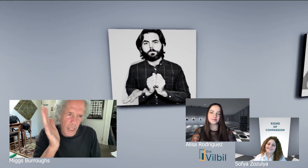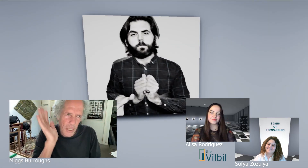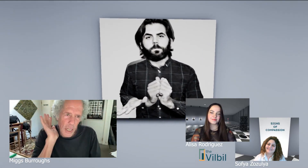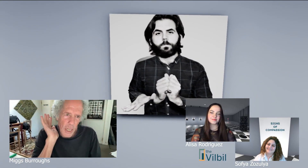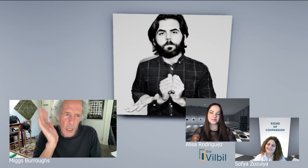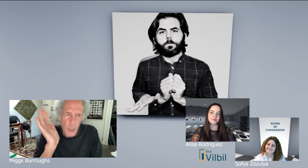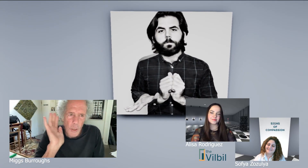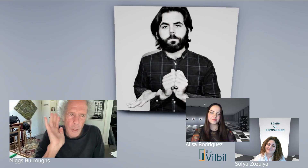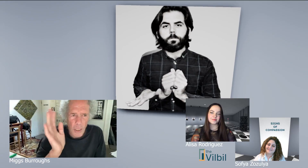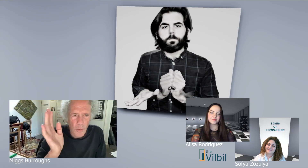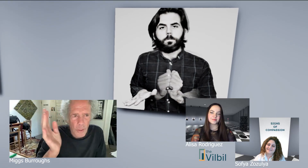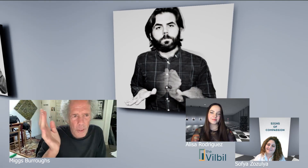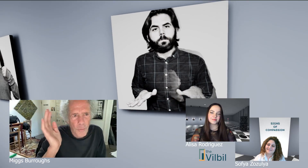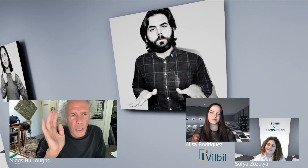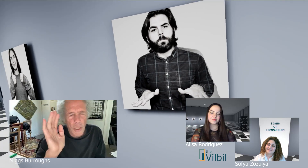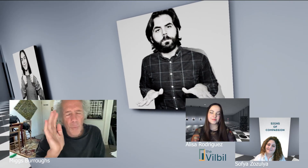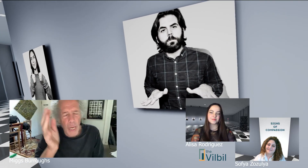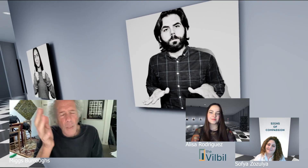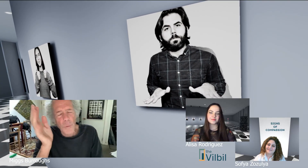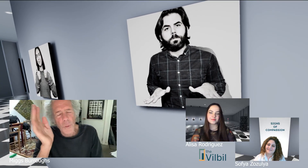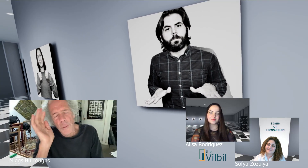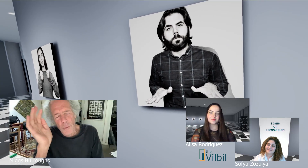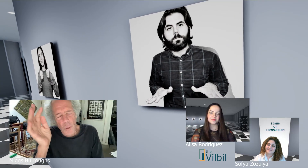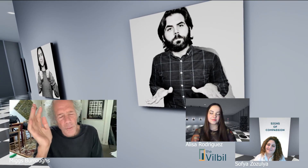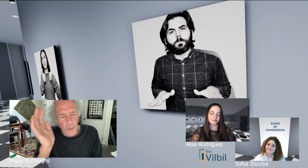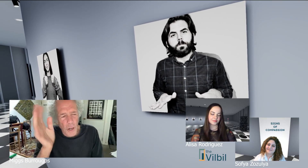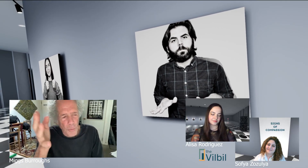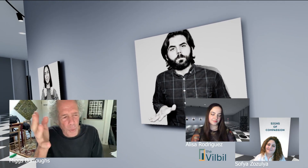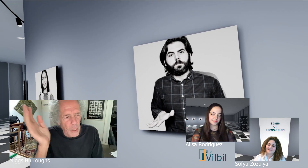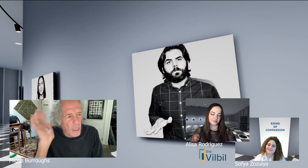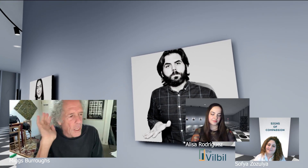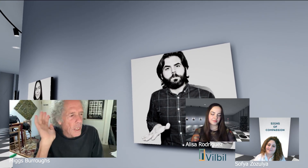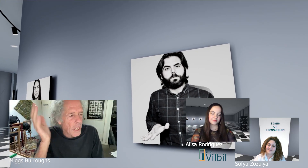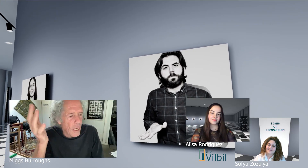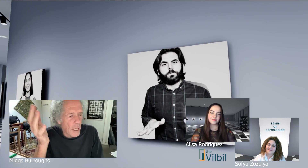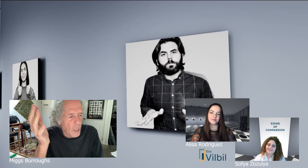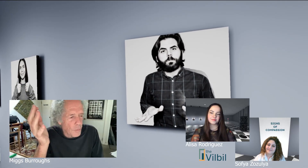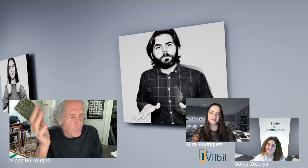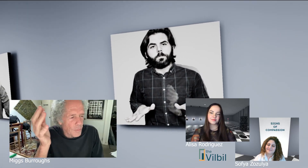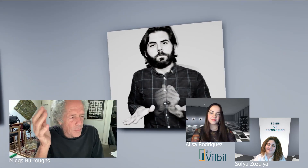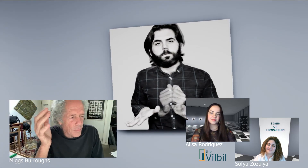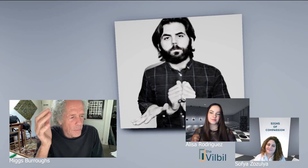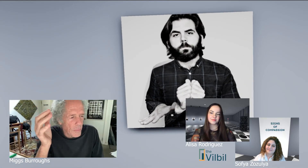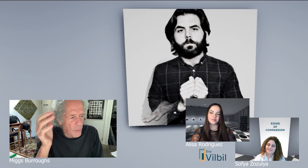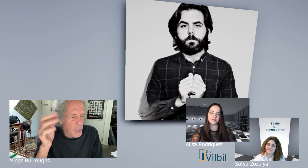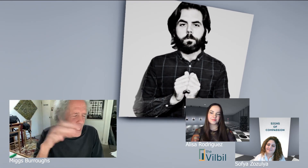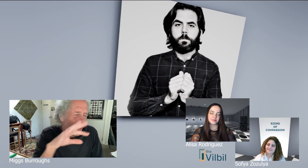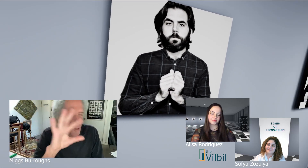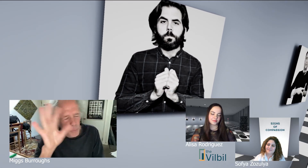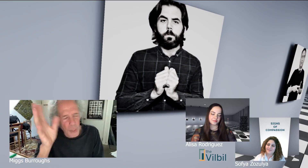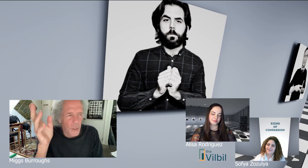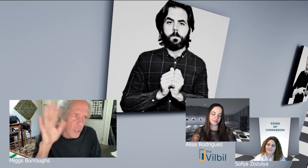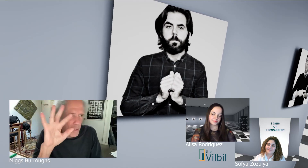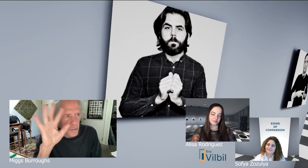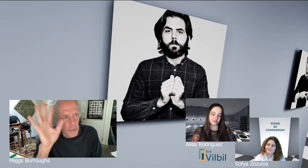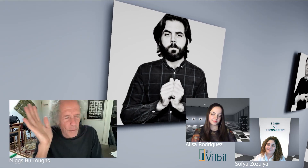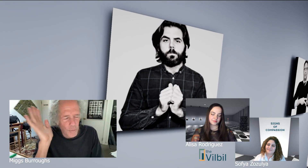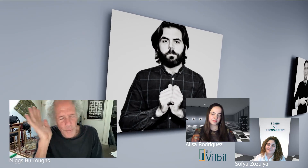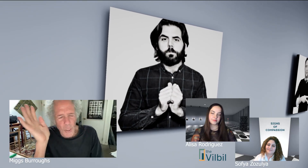to be a compatible role for harmony. It's not all peace, love, and,